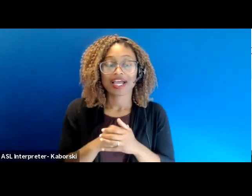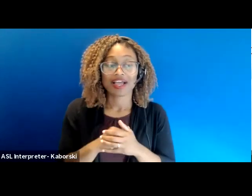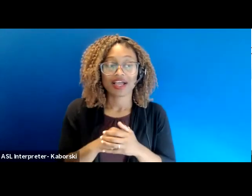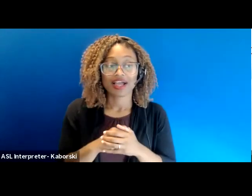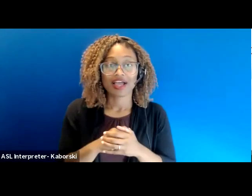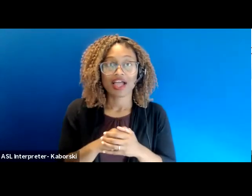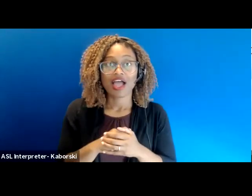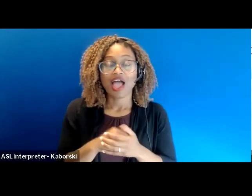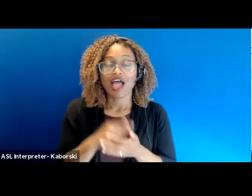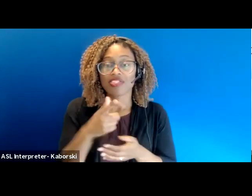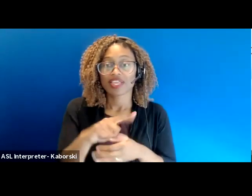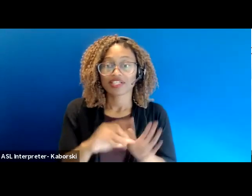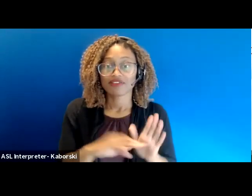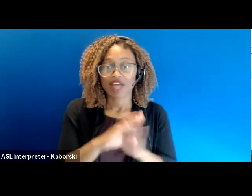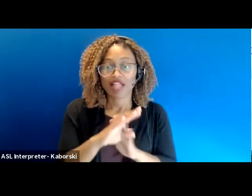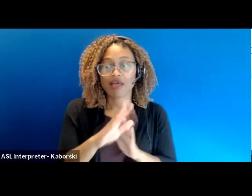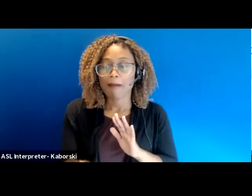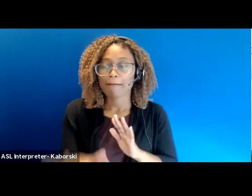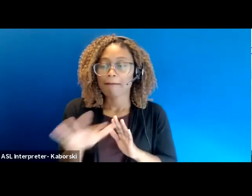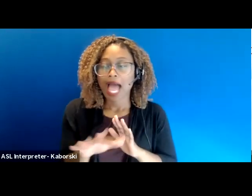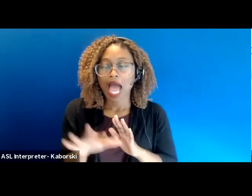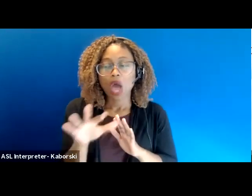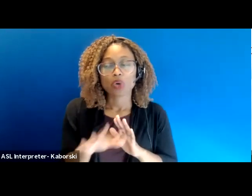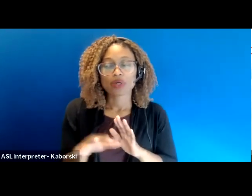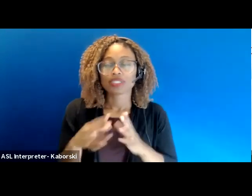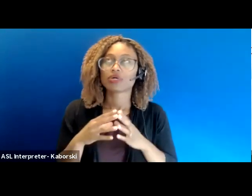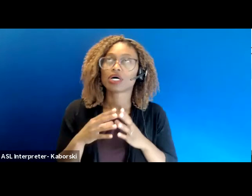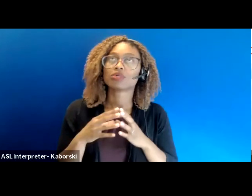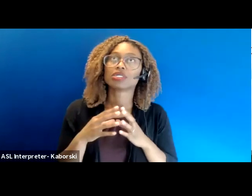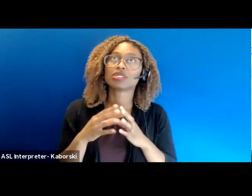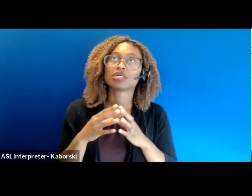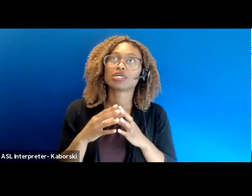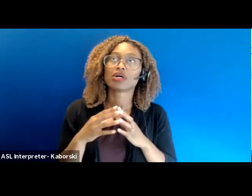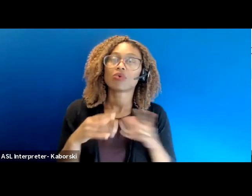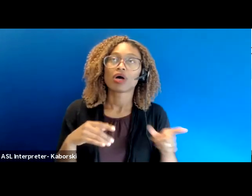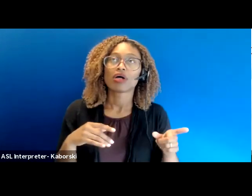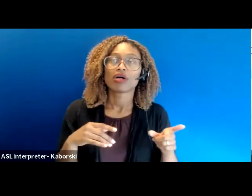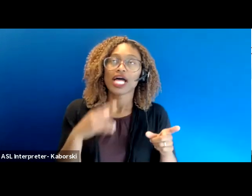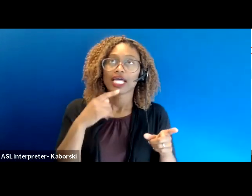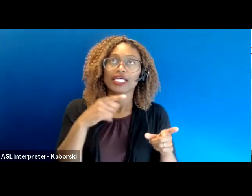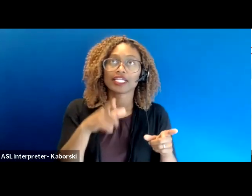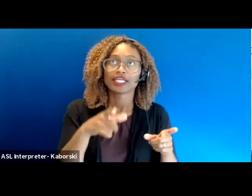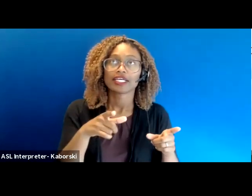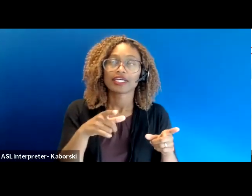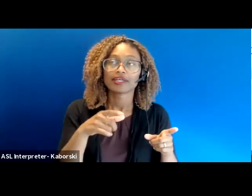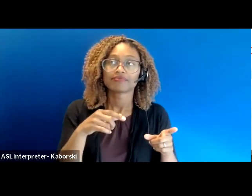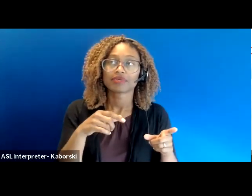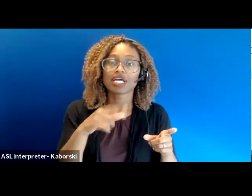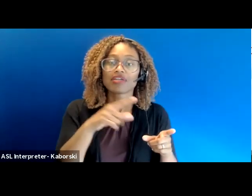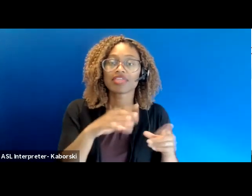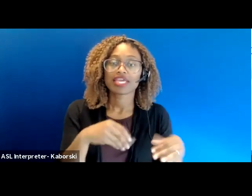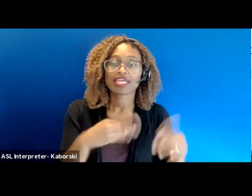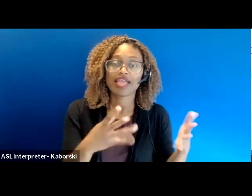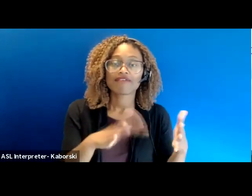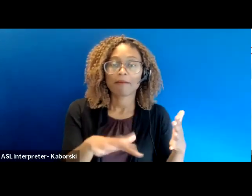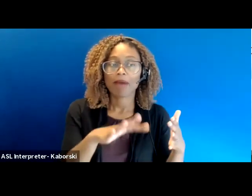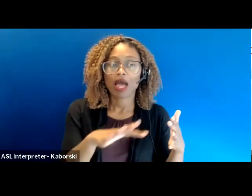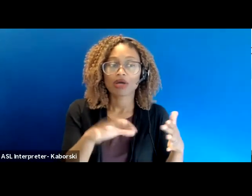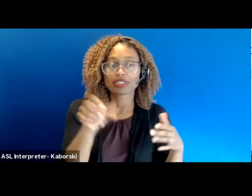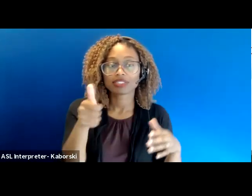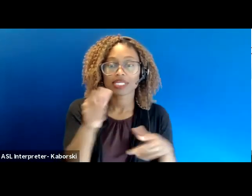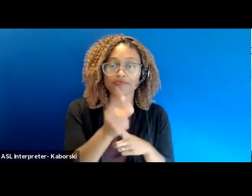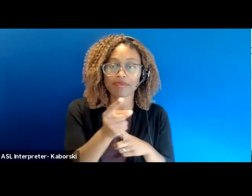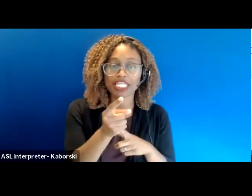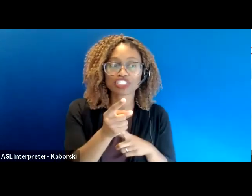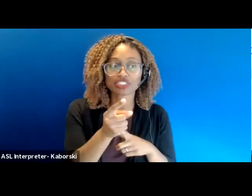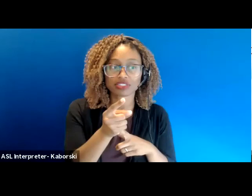developed about, I'm going to say how they did it was they gave about 10 minutes to